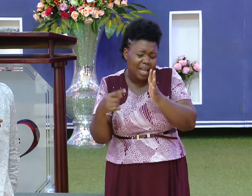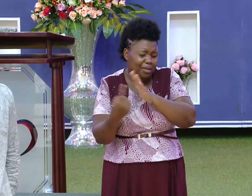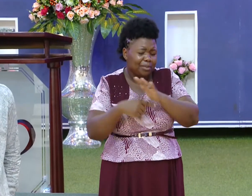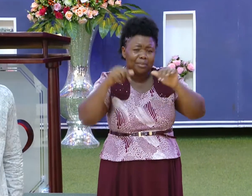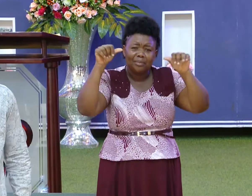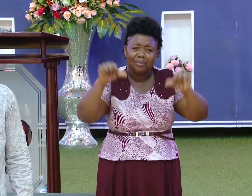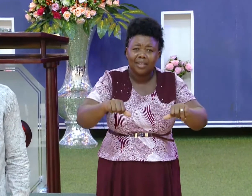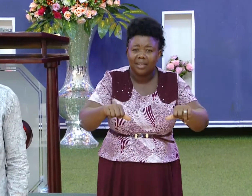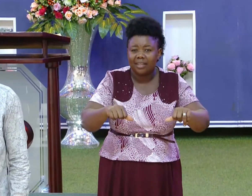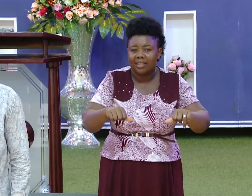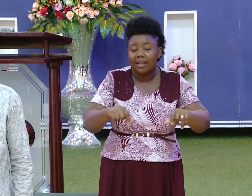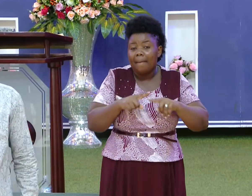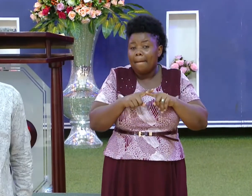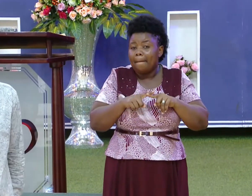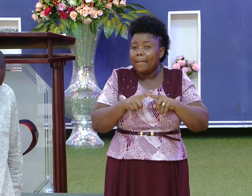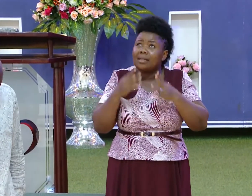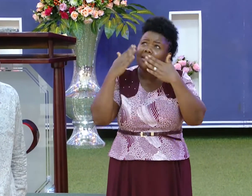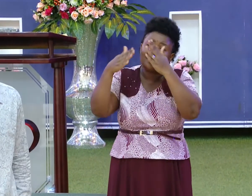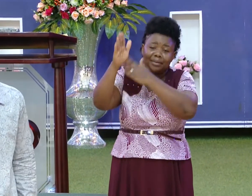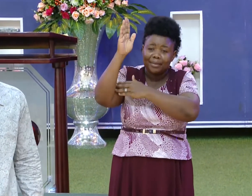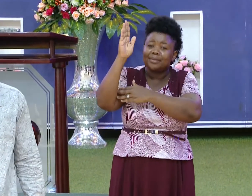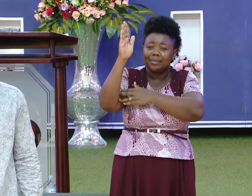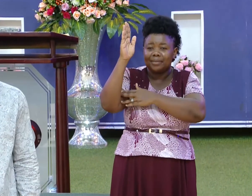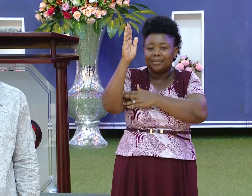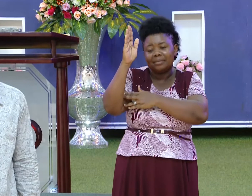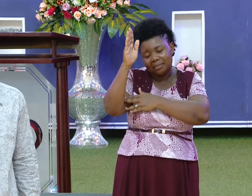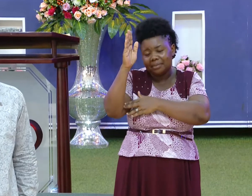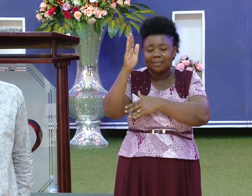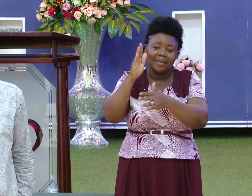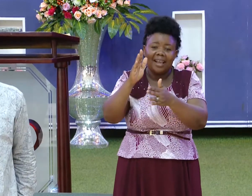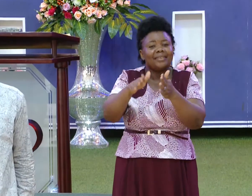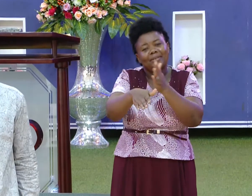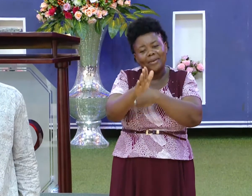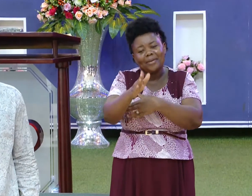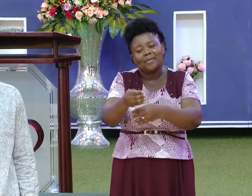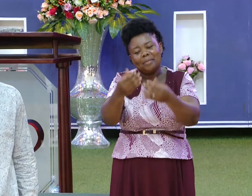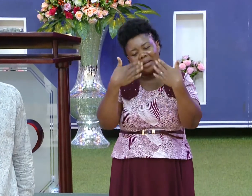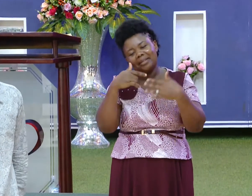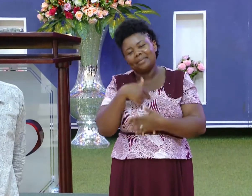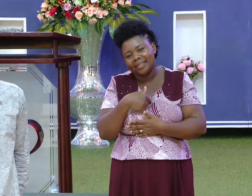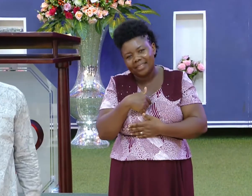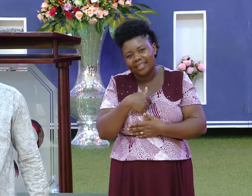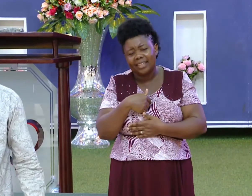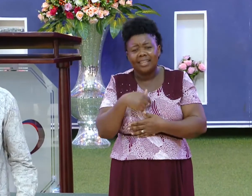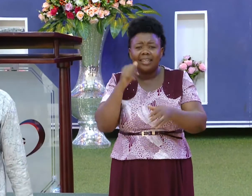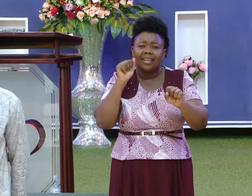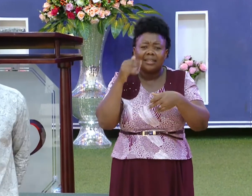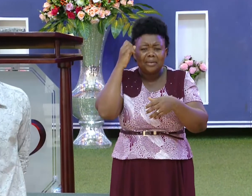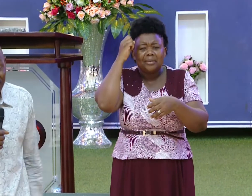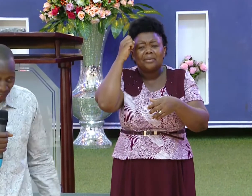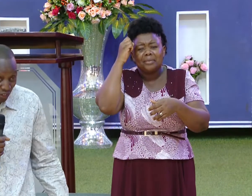Brethren, I went through a bad situation. But I thank the Lord. The Lord came out for